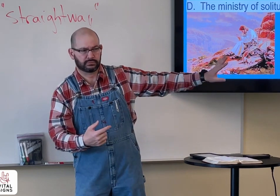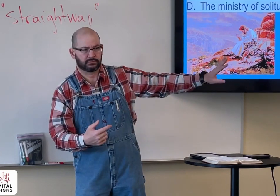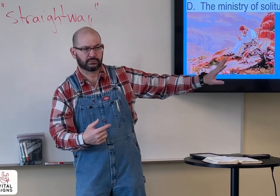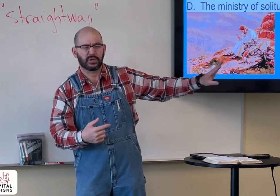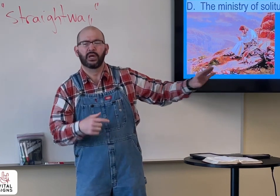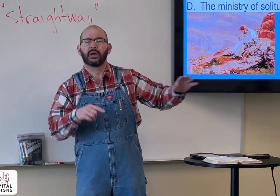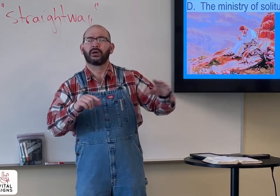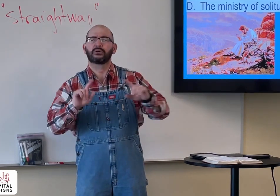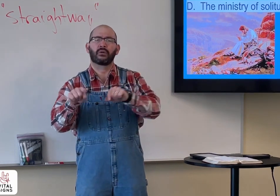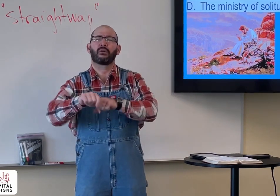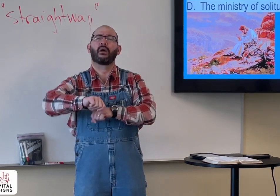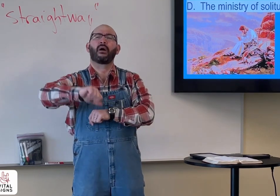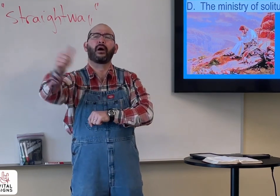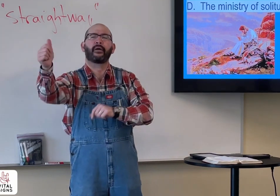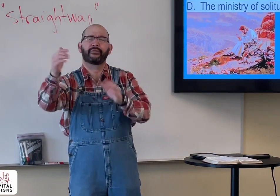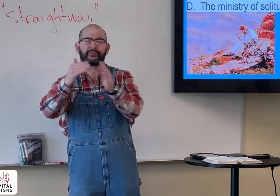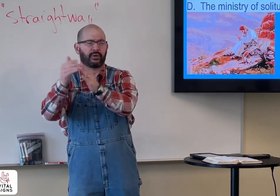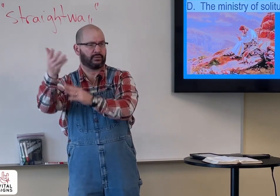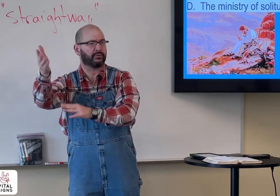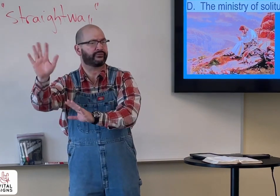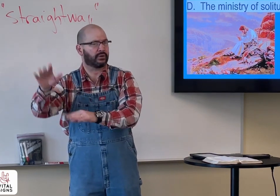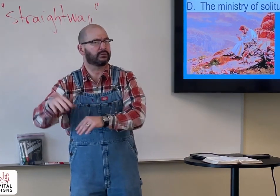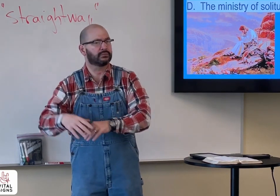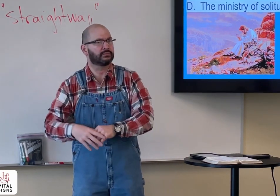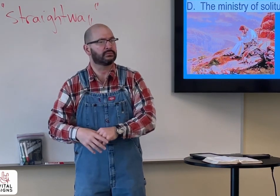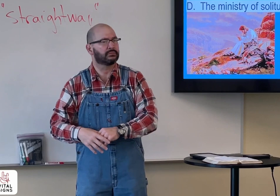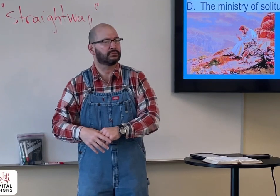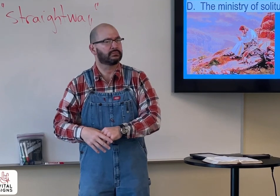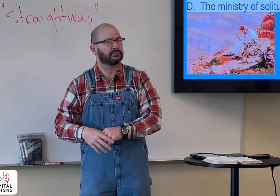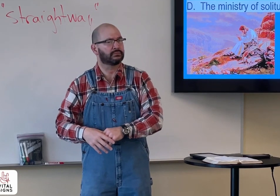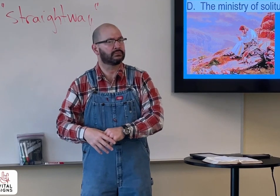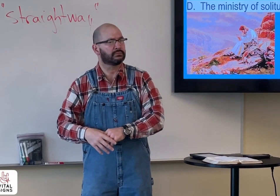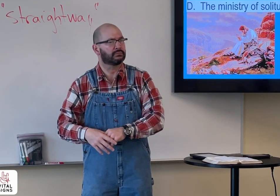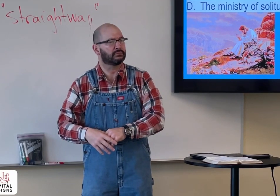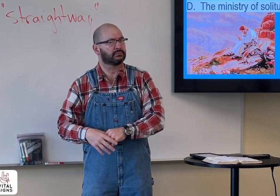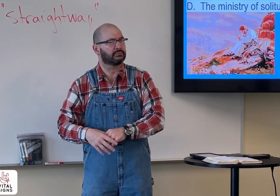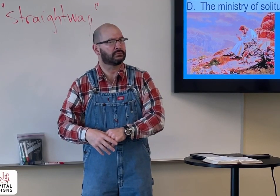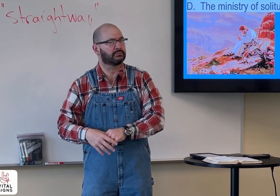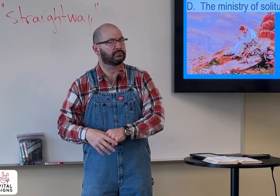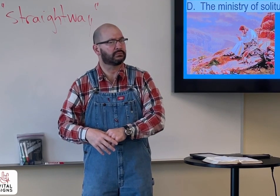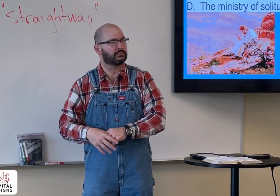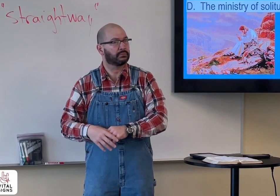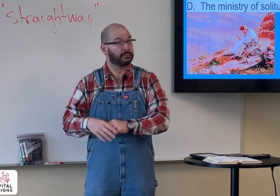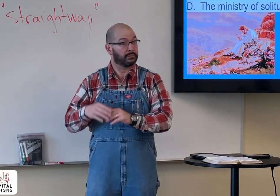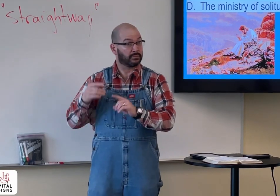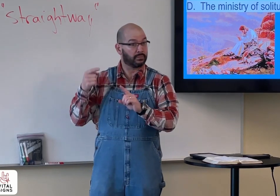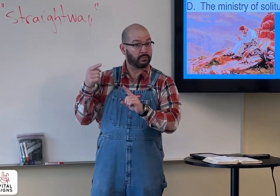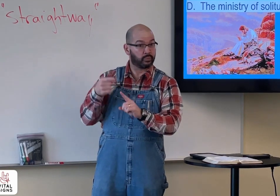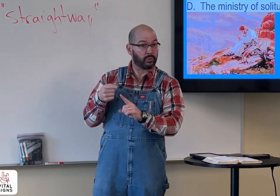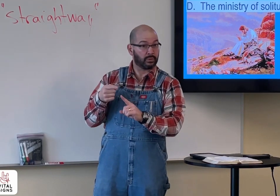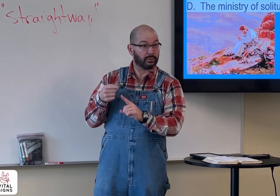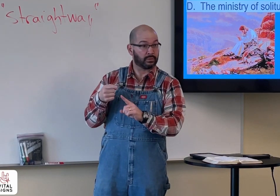alone. Leave the crowds behind, and we'll let them go to another city. The point,